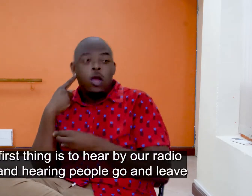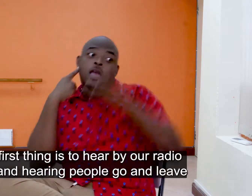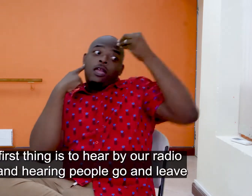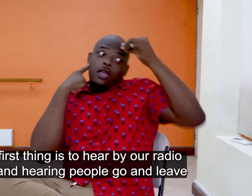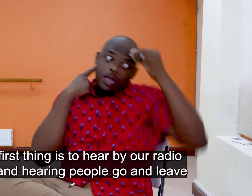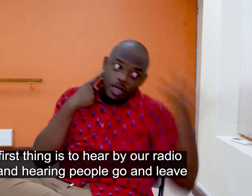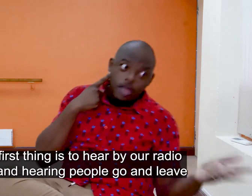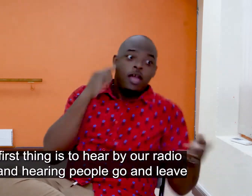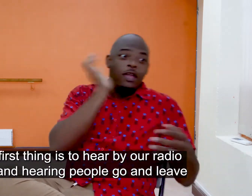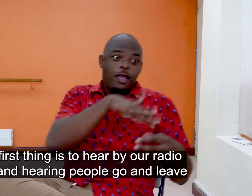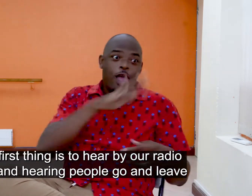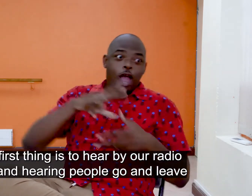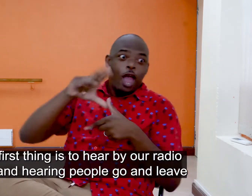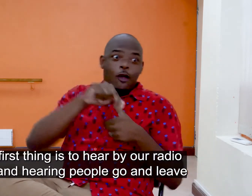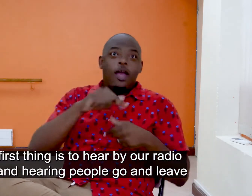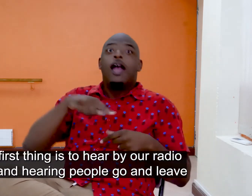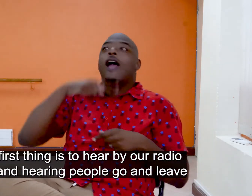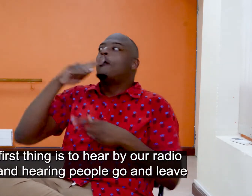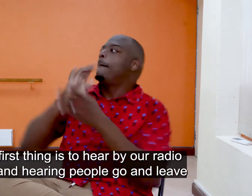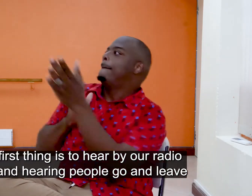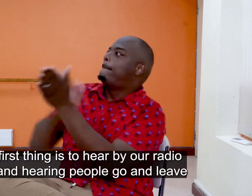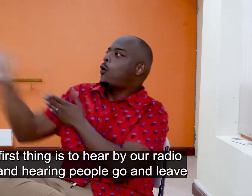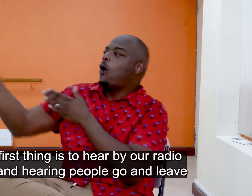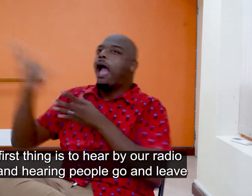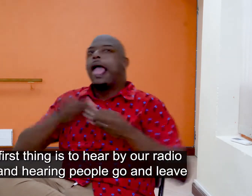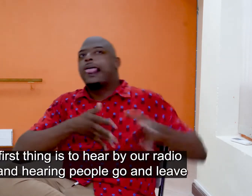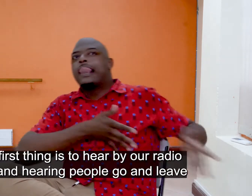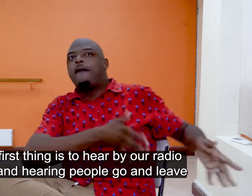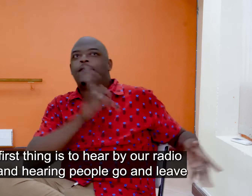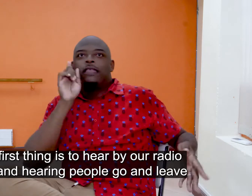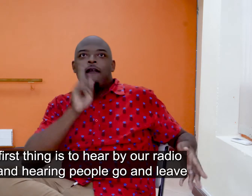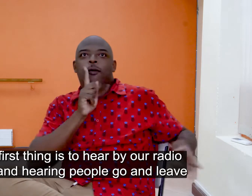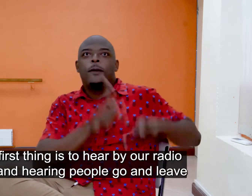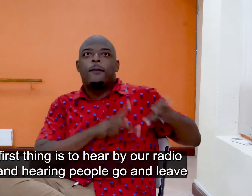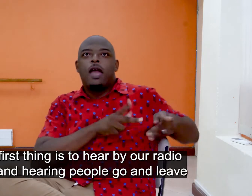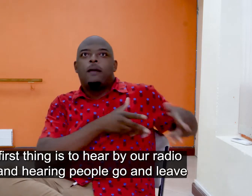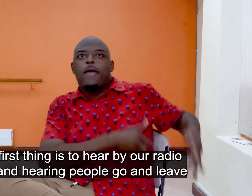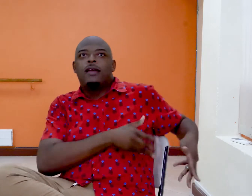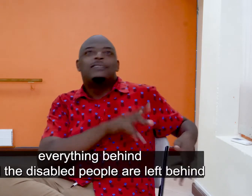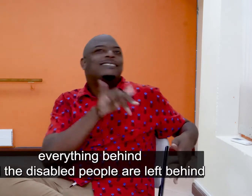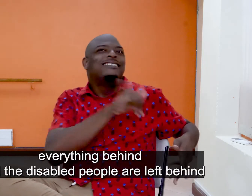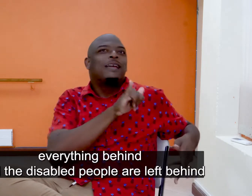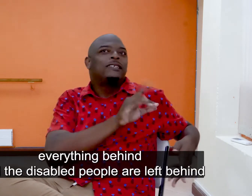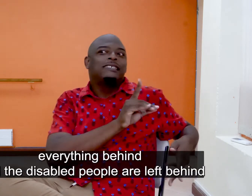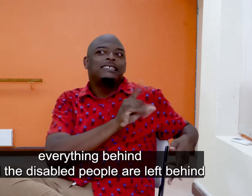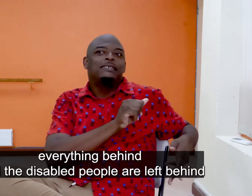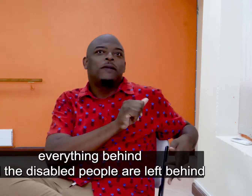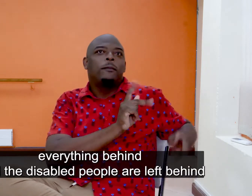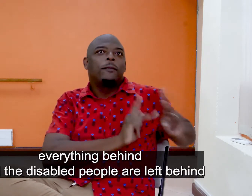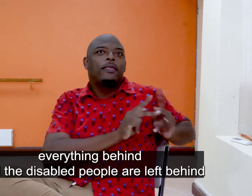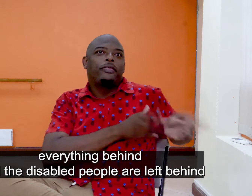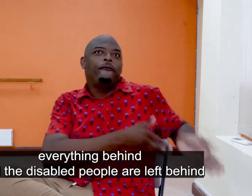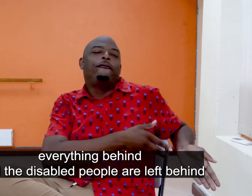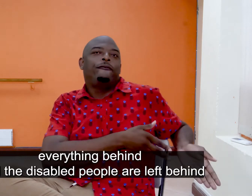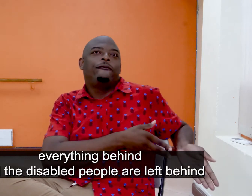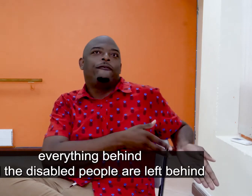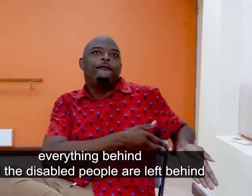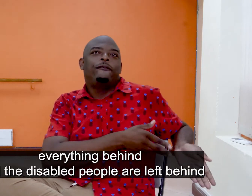First thing is to hear via radio and hearing people go and leave everything behind, and the